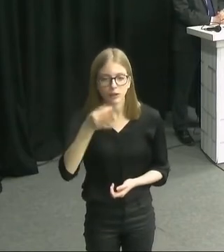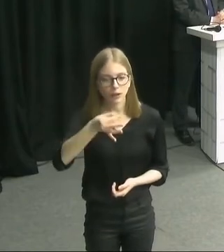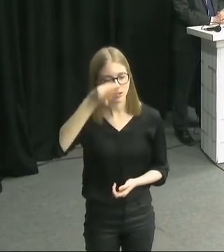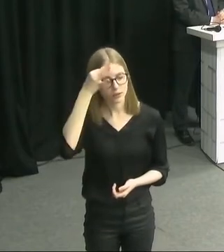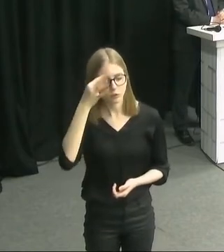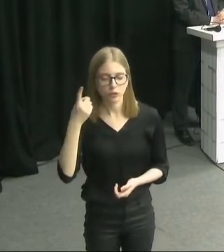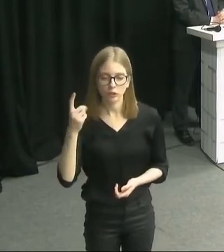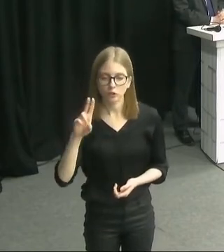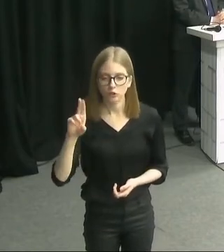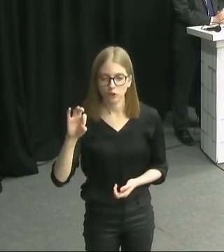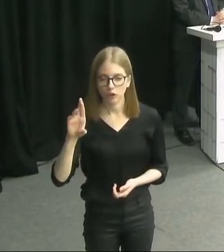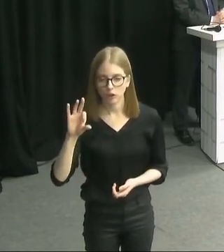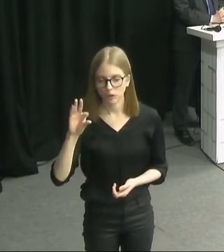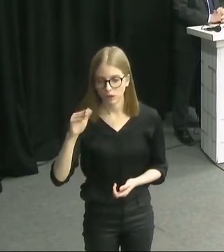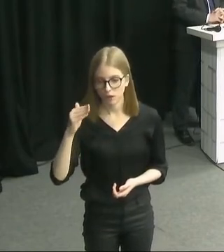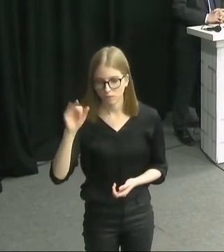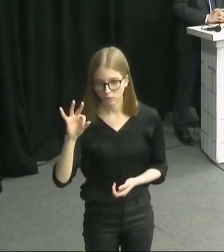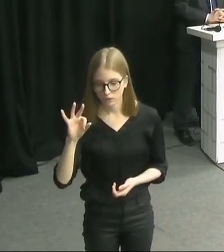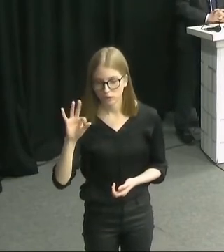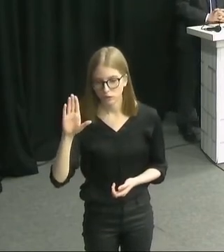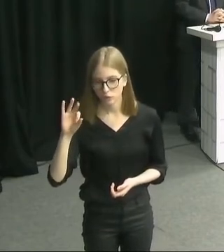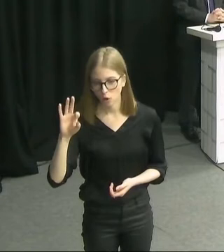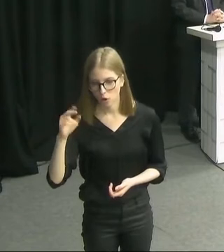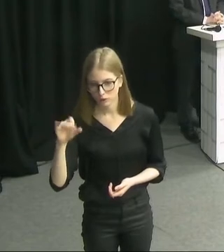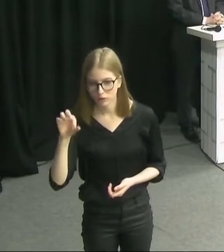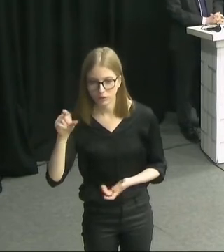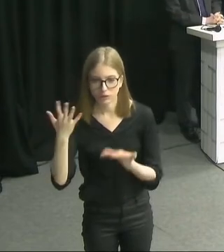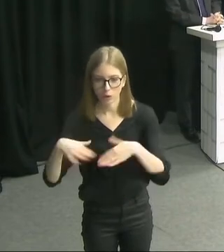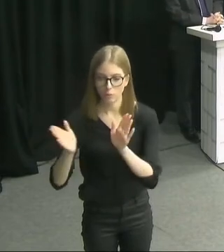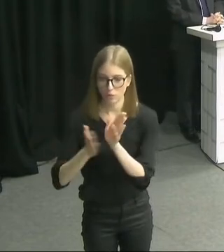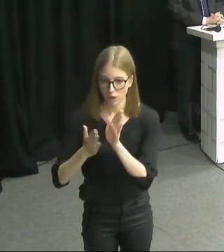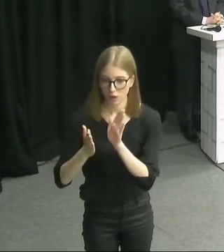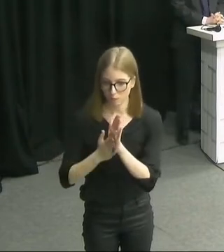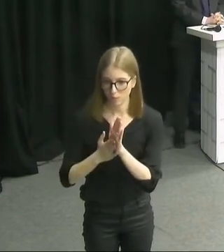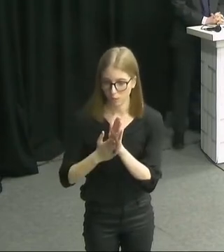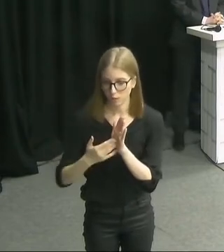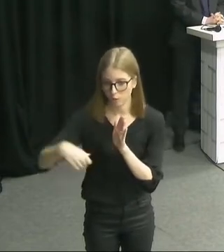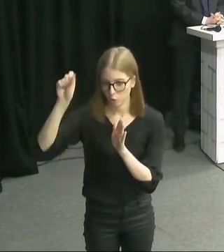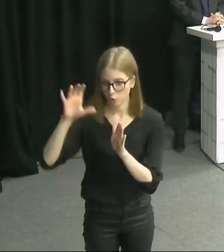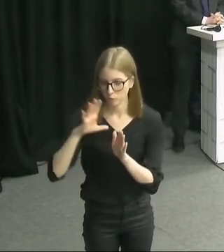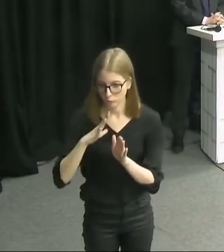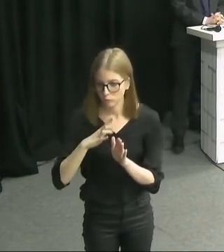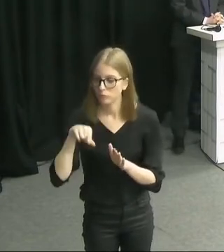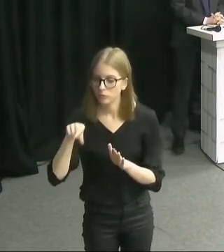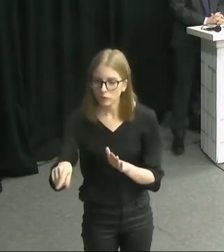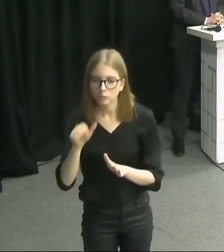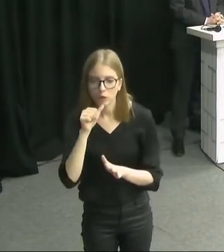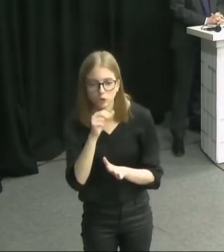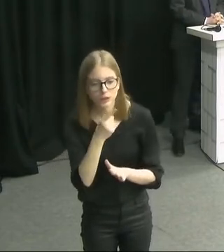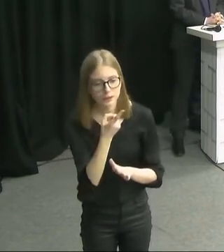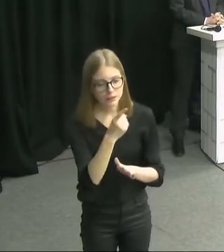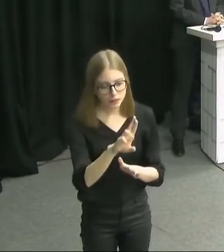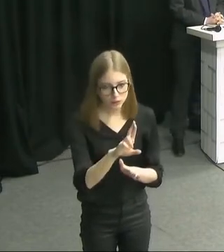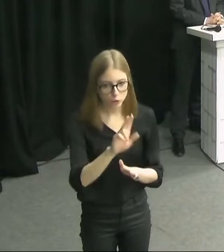There is an example of a Nobel Prize winner who had no doctorate, PhD students,